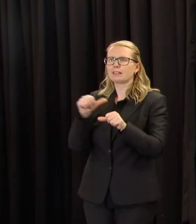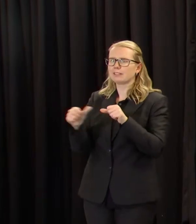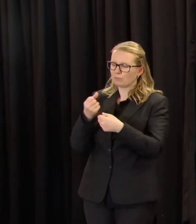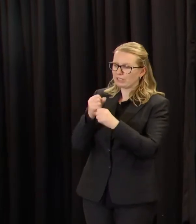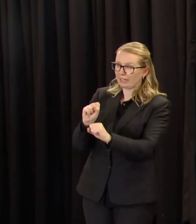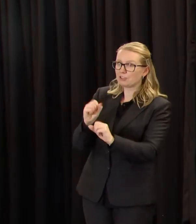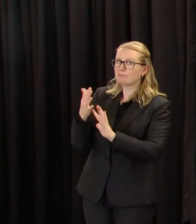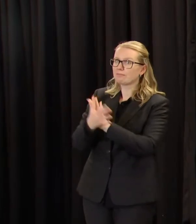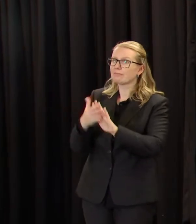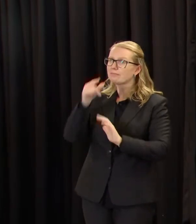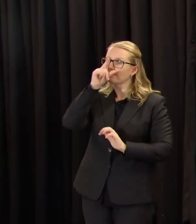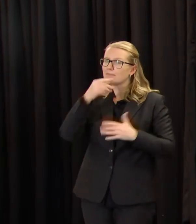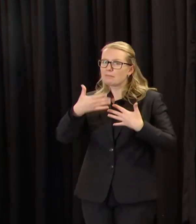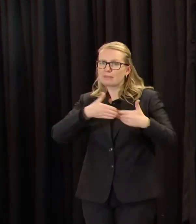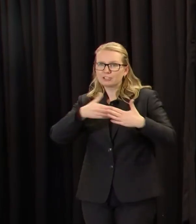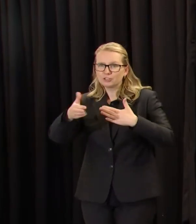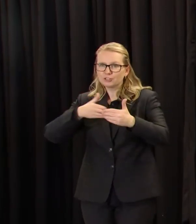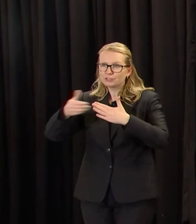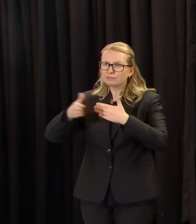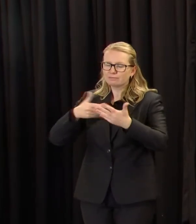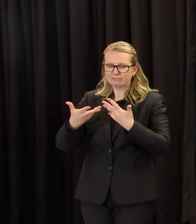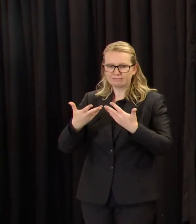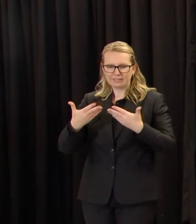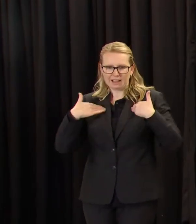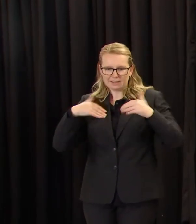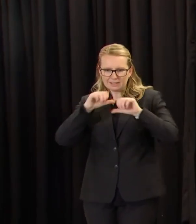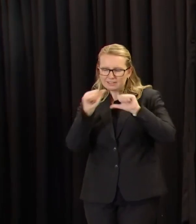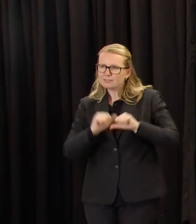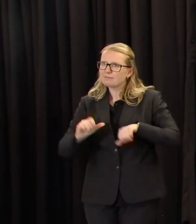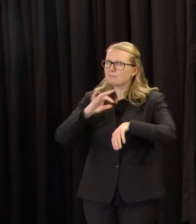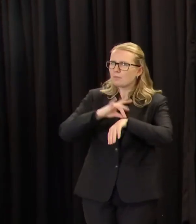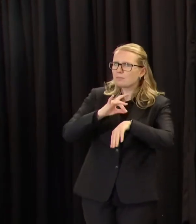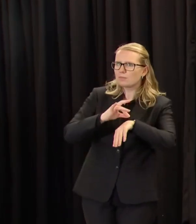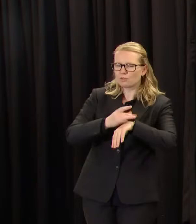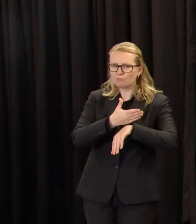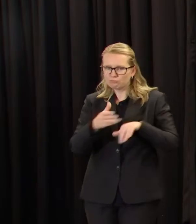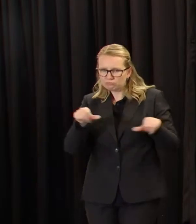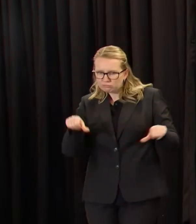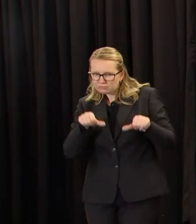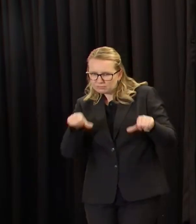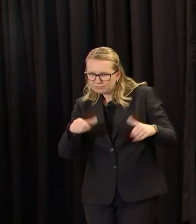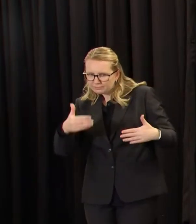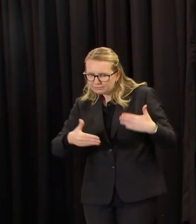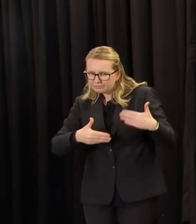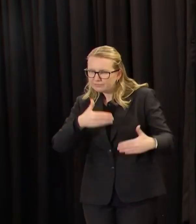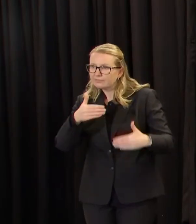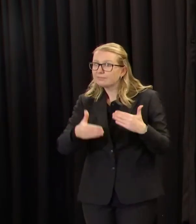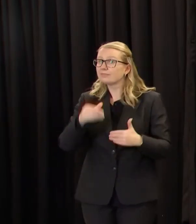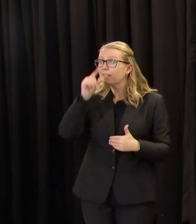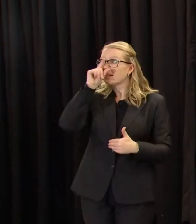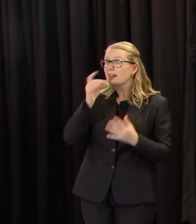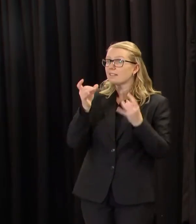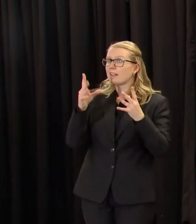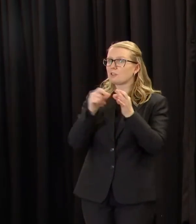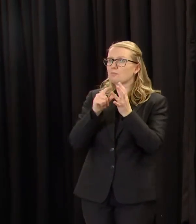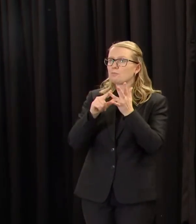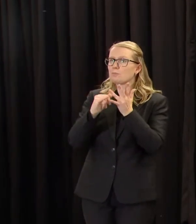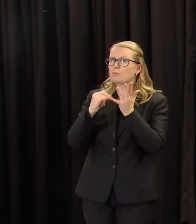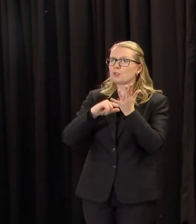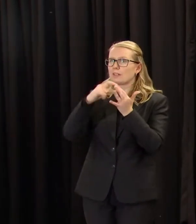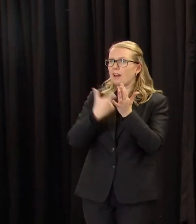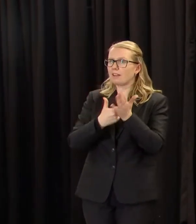can manage the health system and the health outcome, and we can then start the process of booster shots, which will